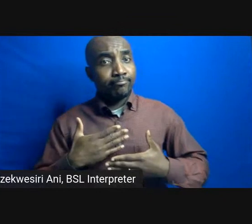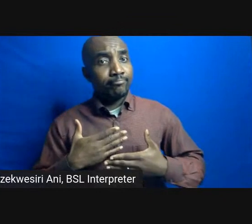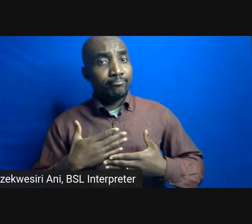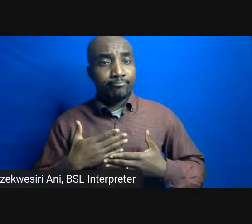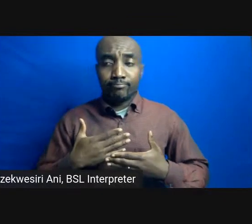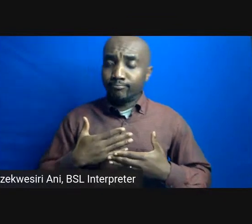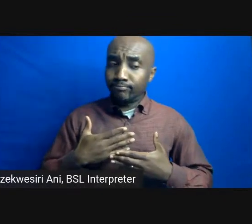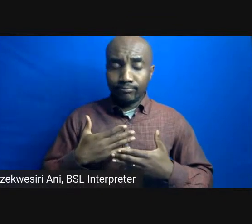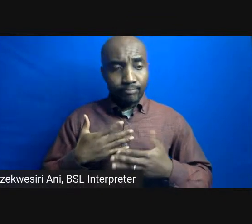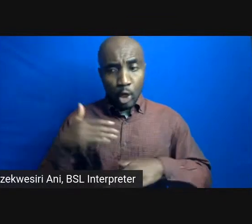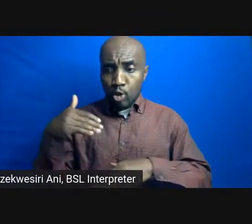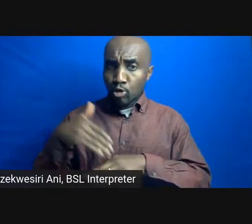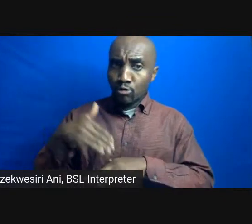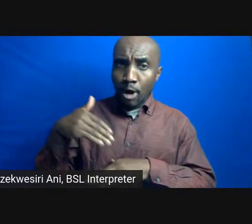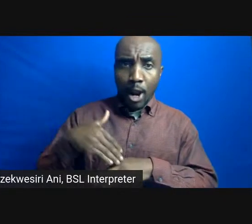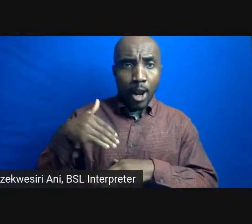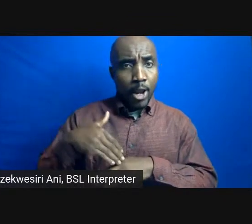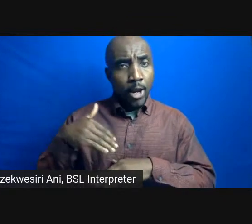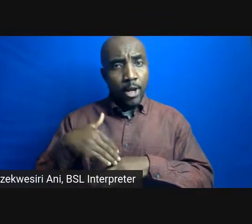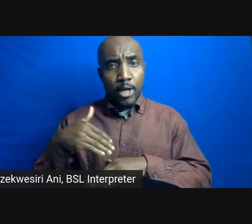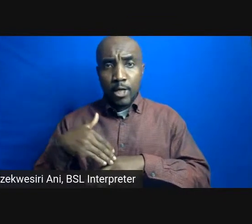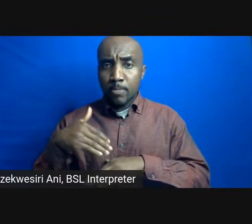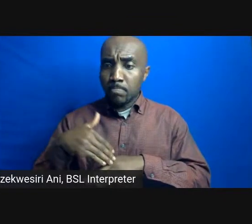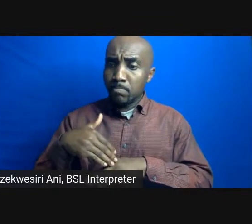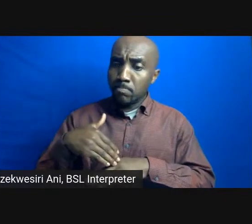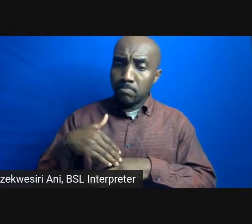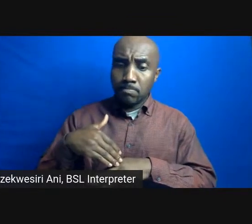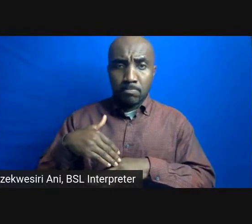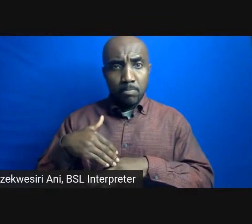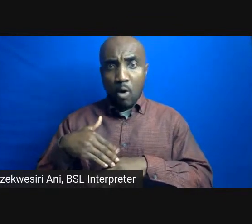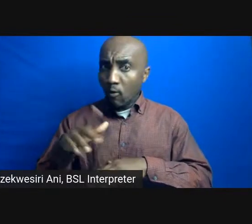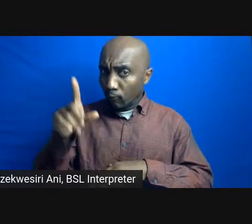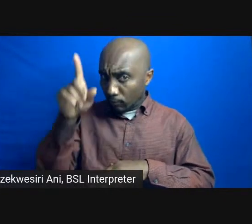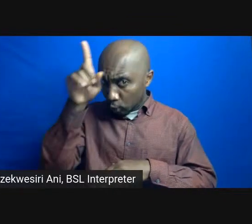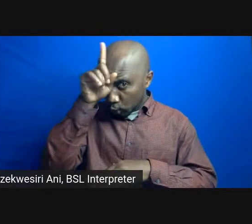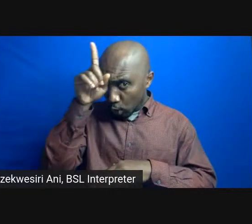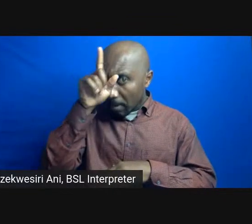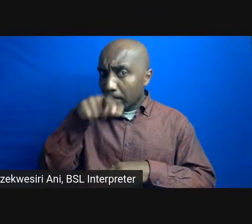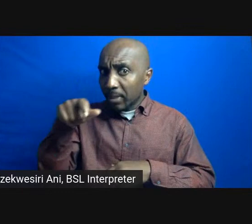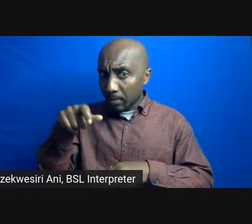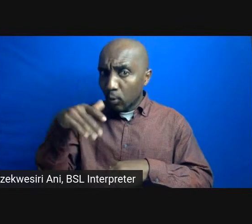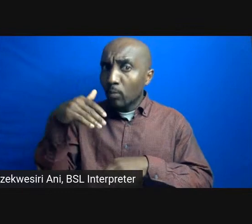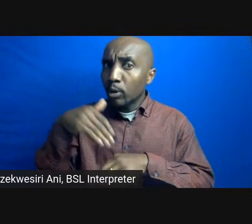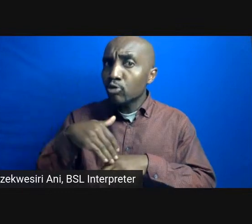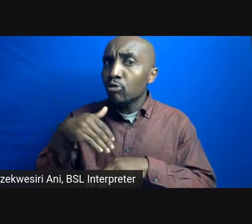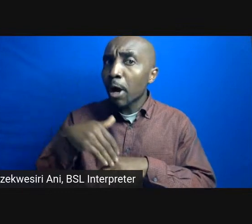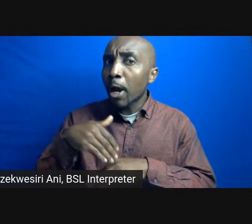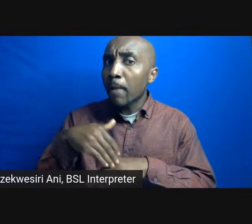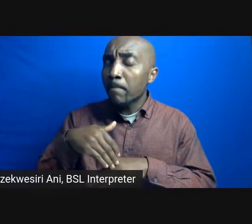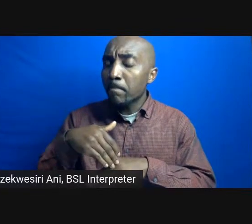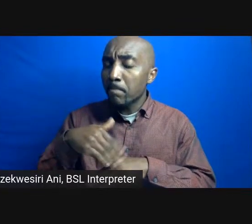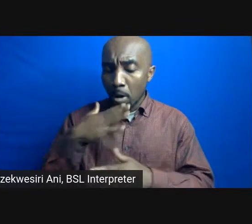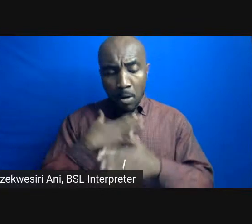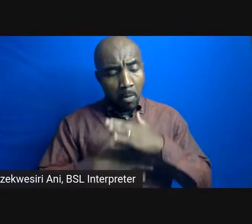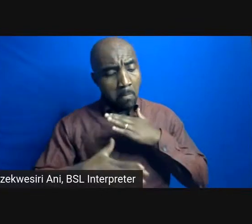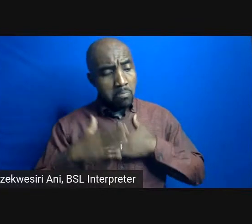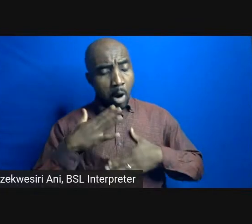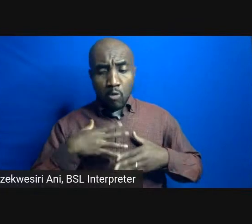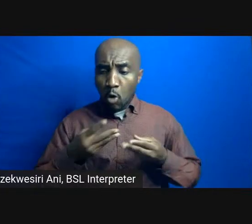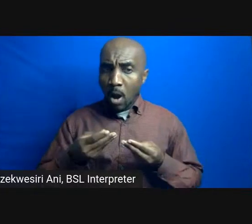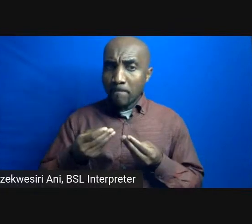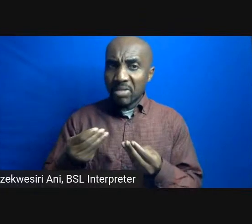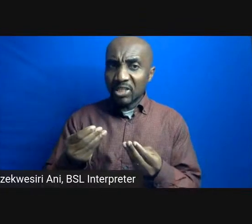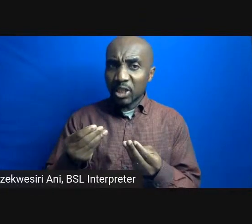"Unspeakable crimes have been committed in the name of the German people, calling for moral and material